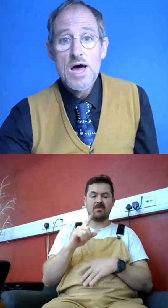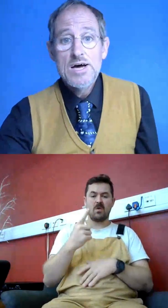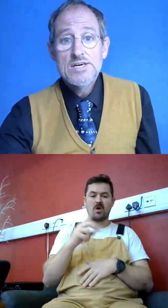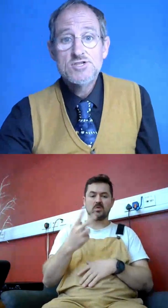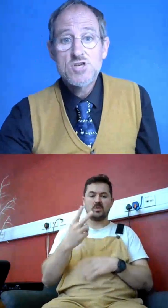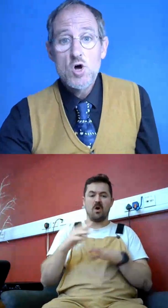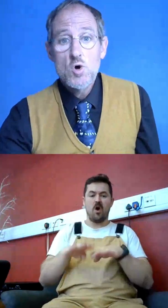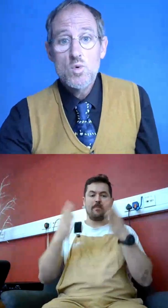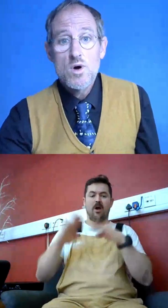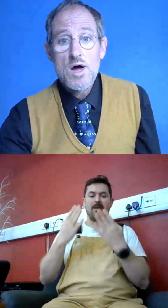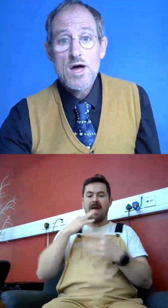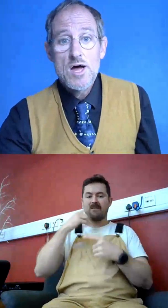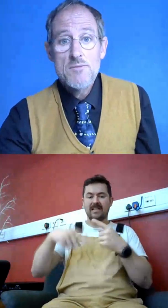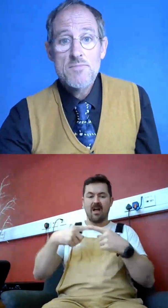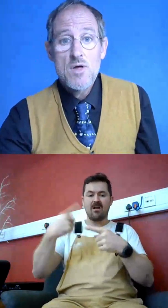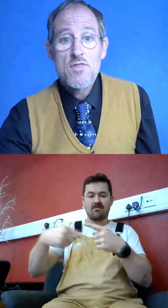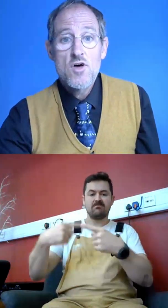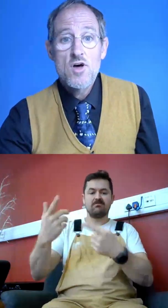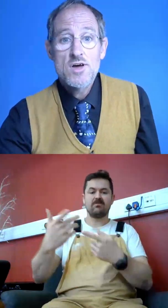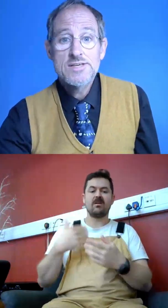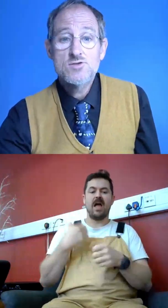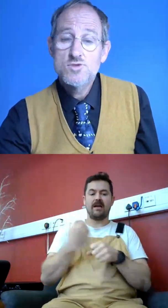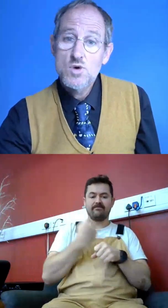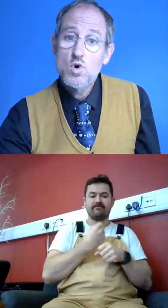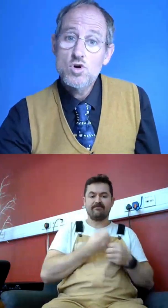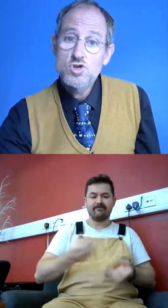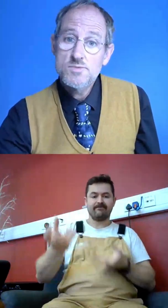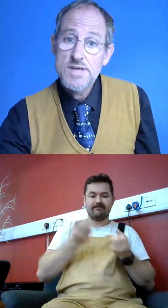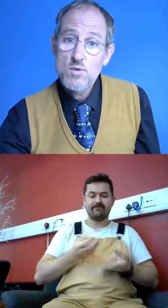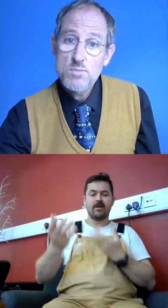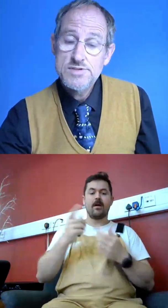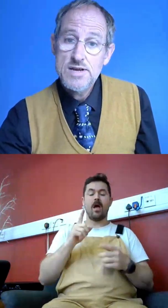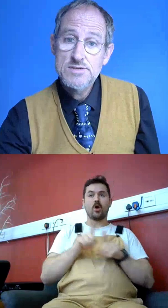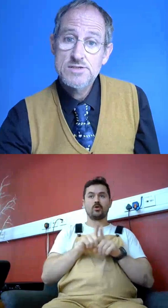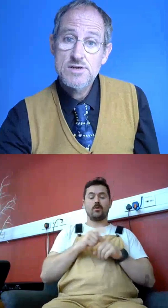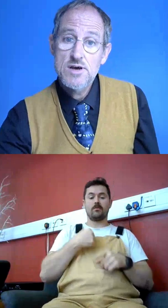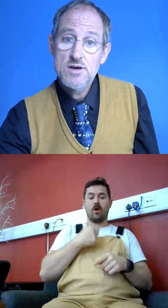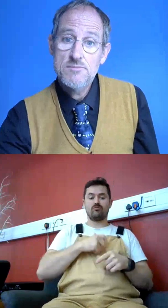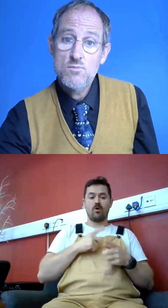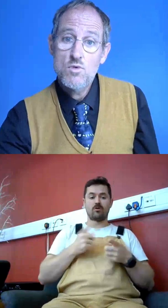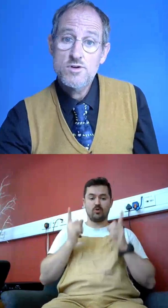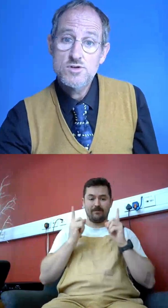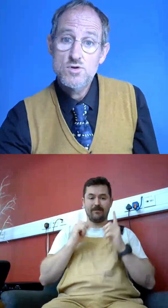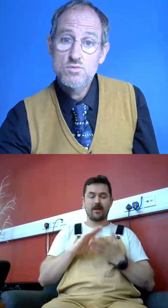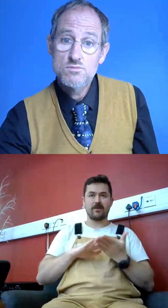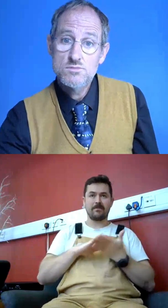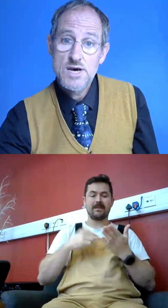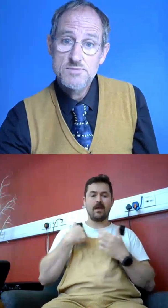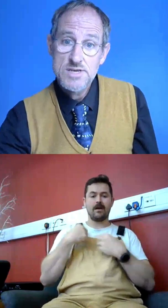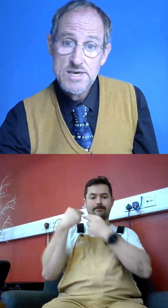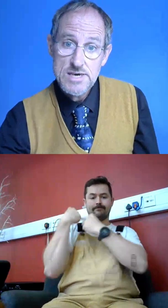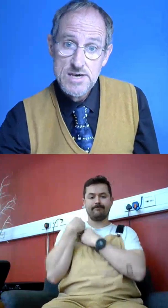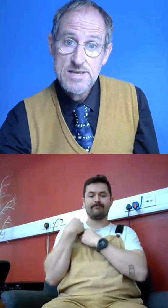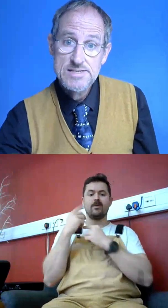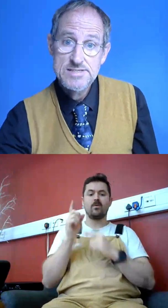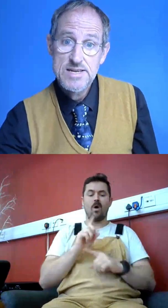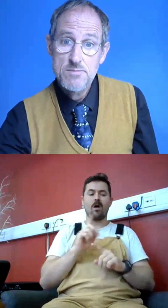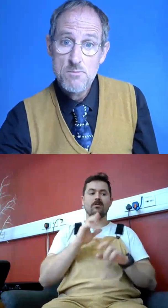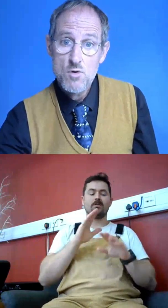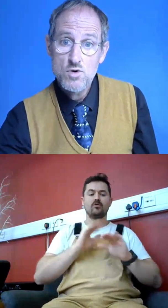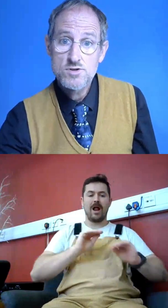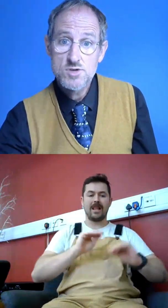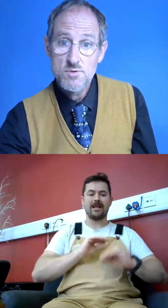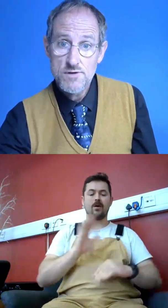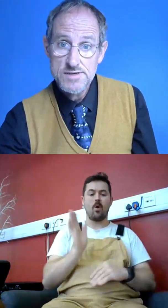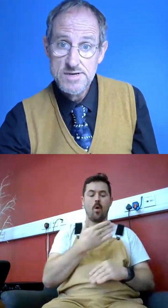export them. So there is also workshops that we present 1 or 2 times a year. And as I